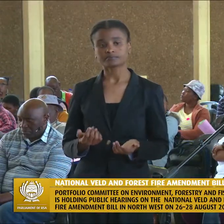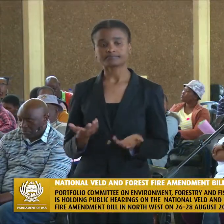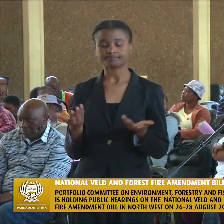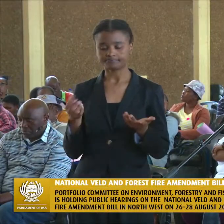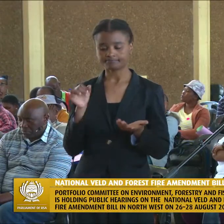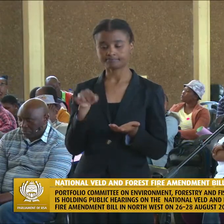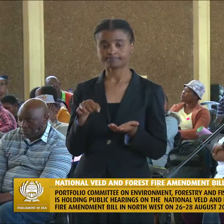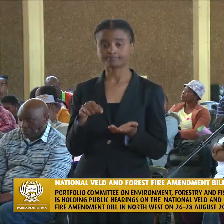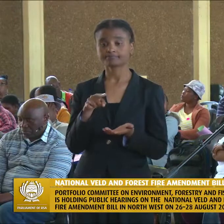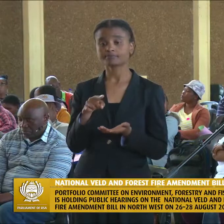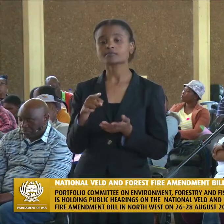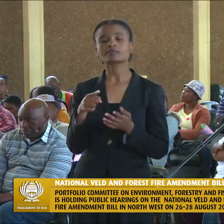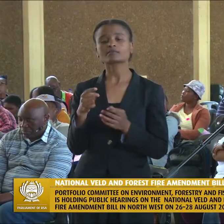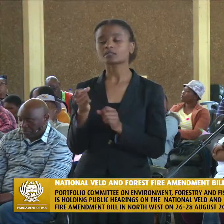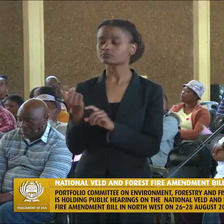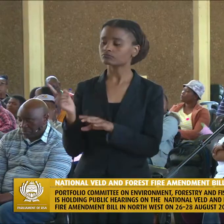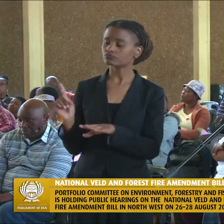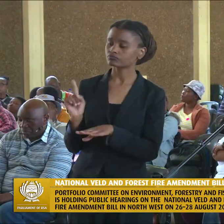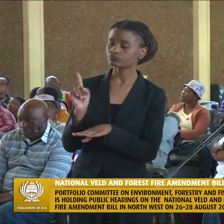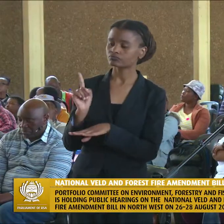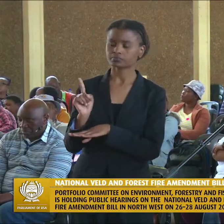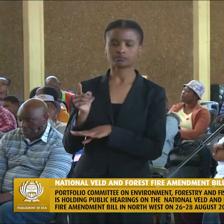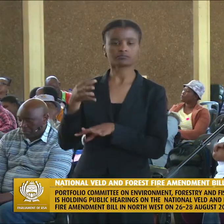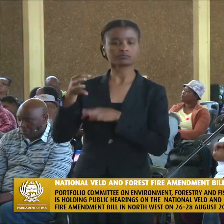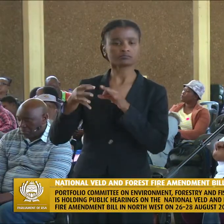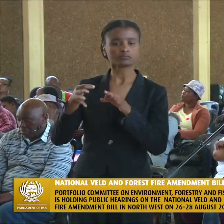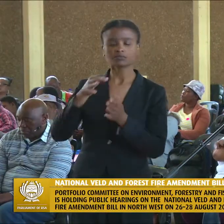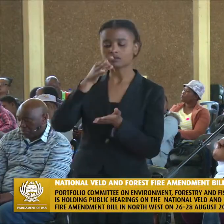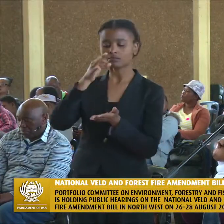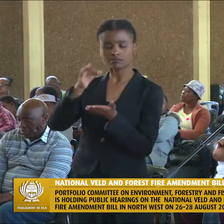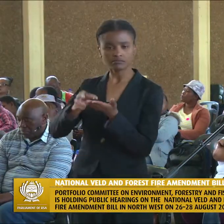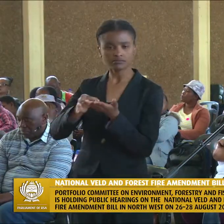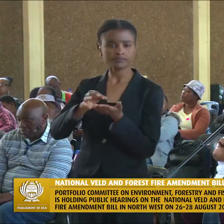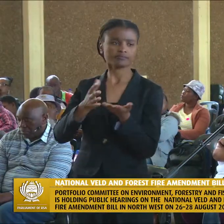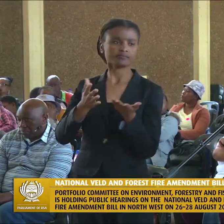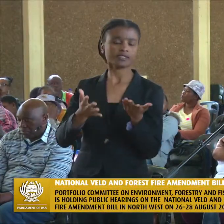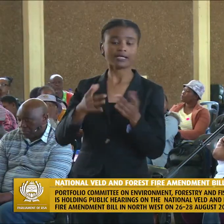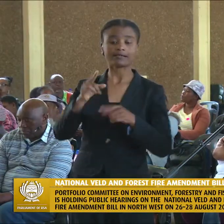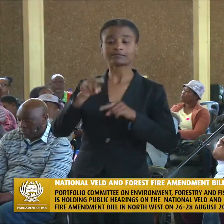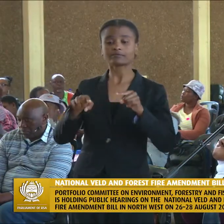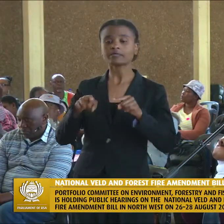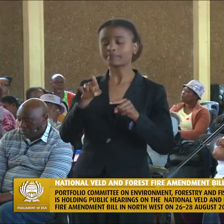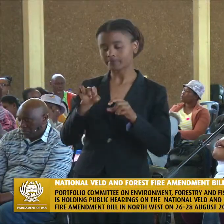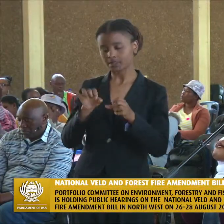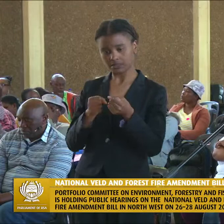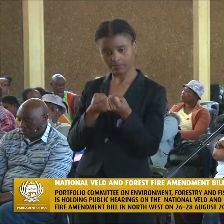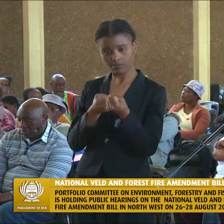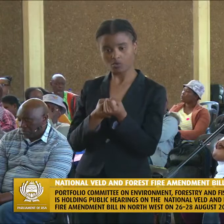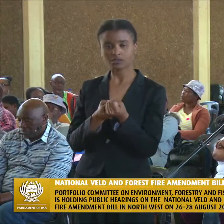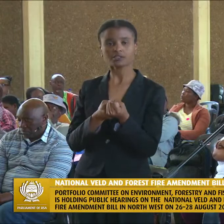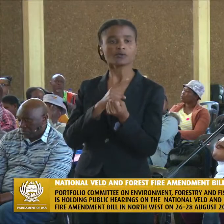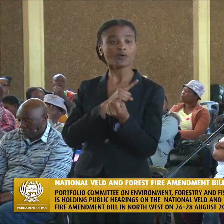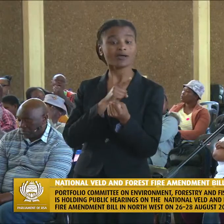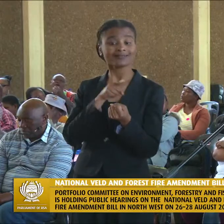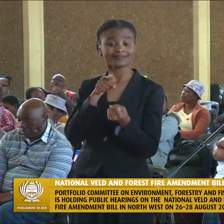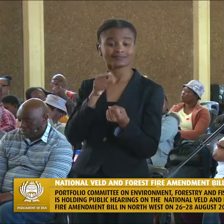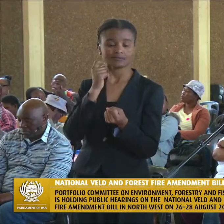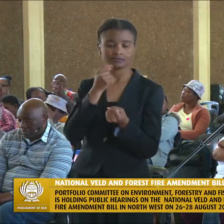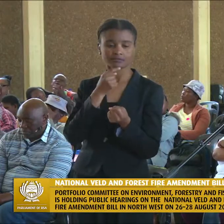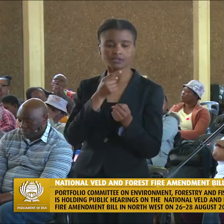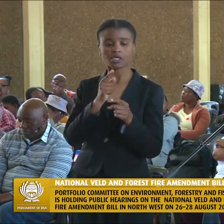i would like to support the suggestions which have been or have already been made that they have to be a training for the